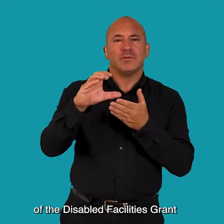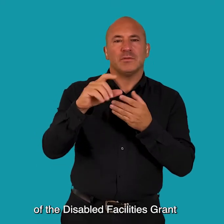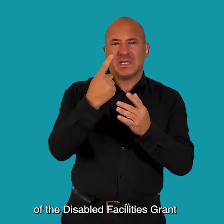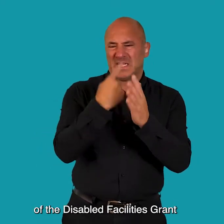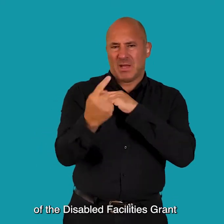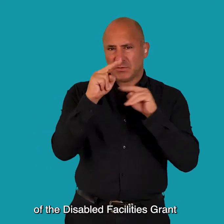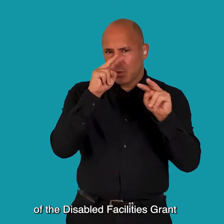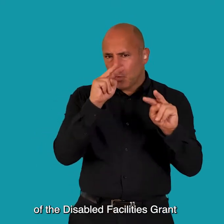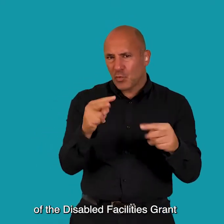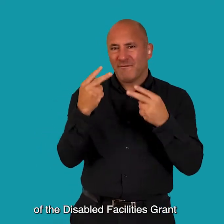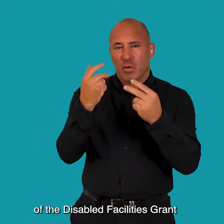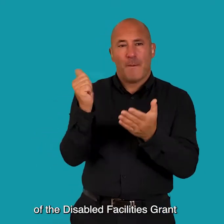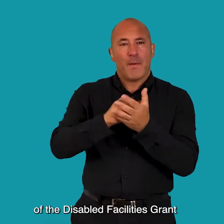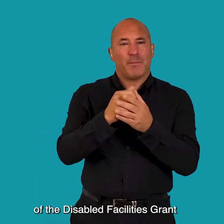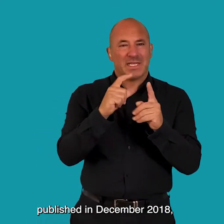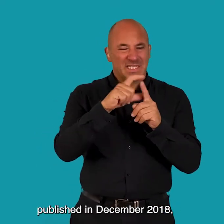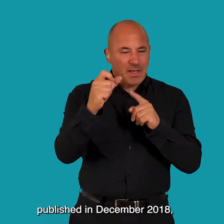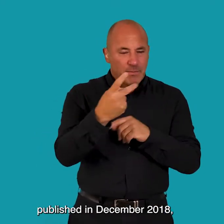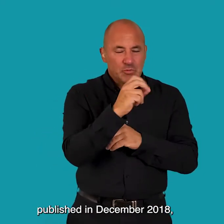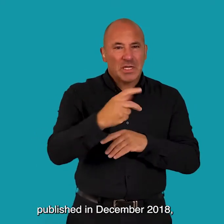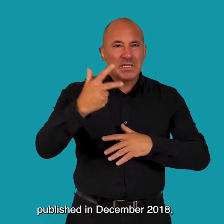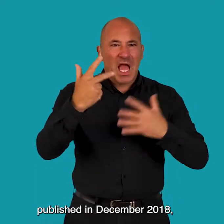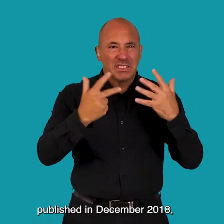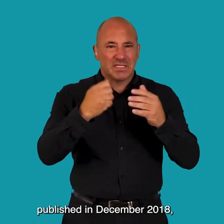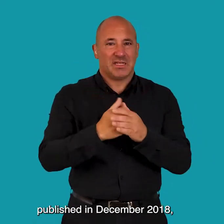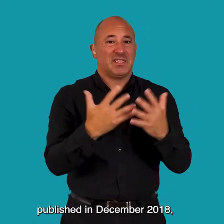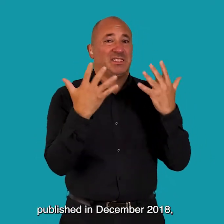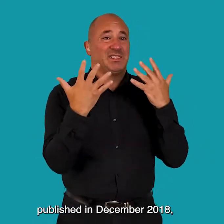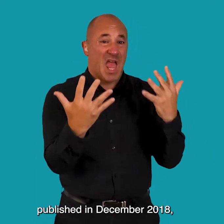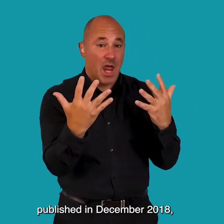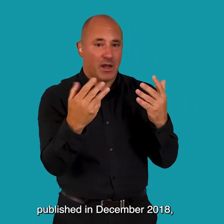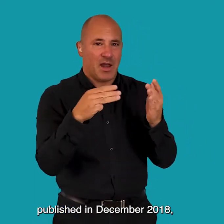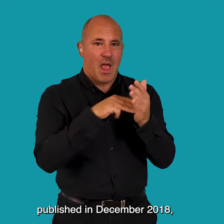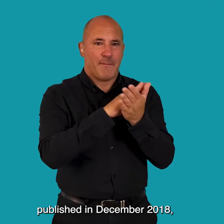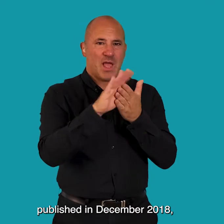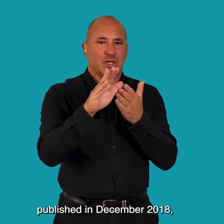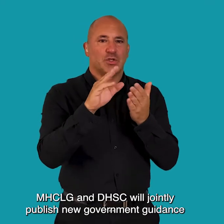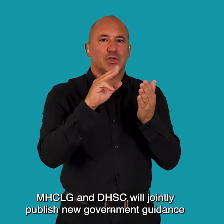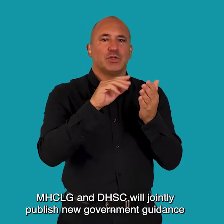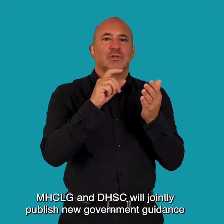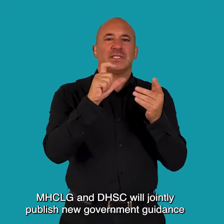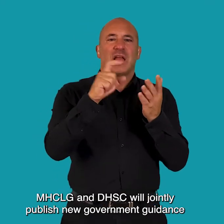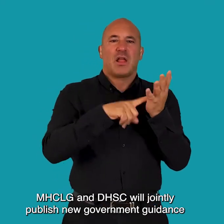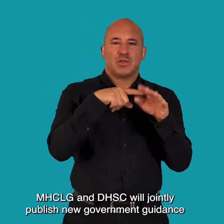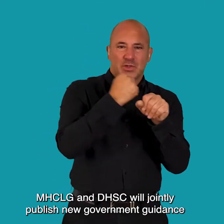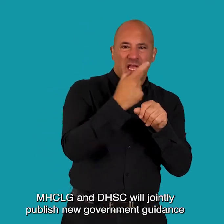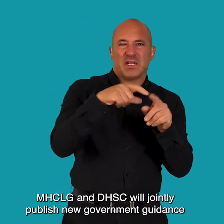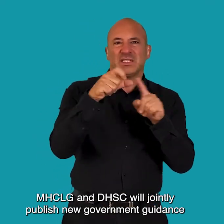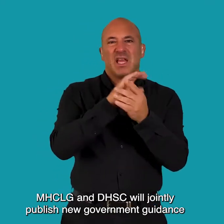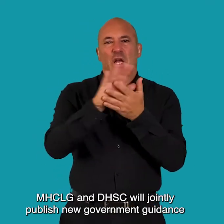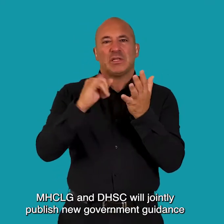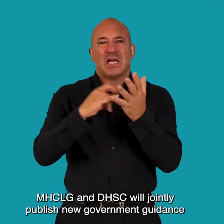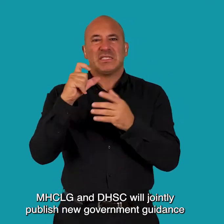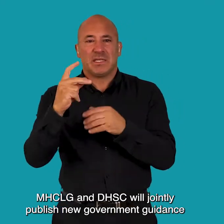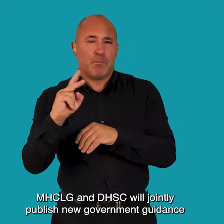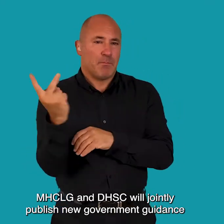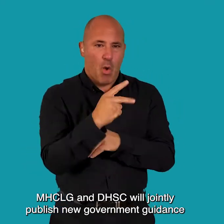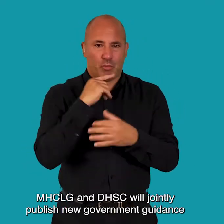Disabled Facilities Grant, published in December 2018, MHCLG and DHSC